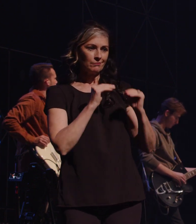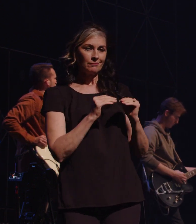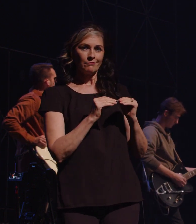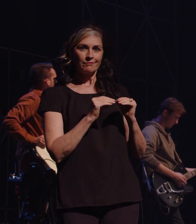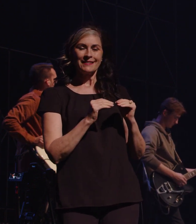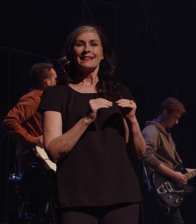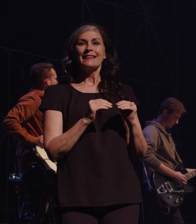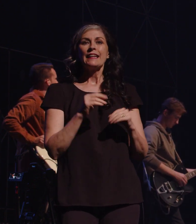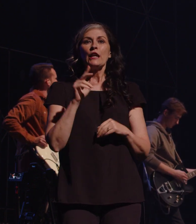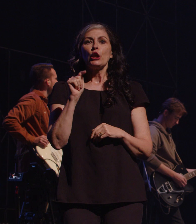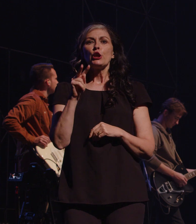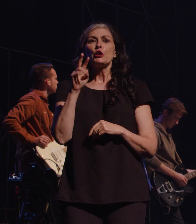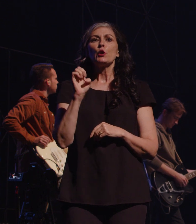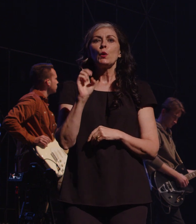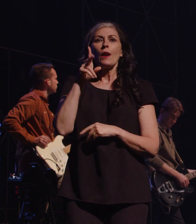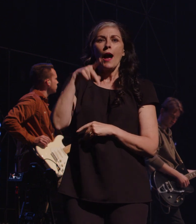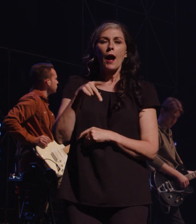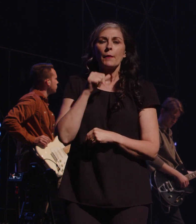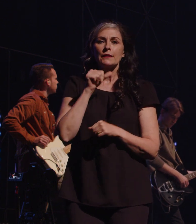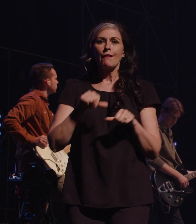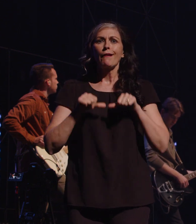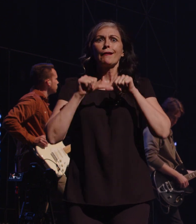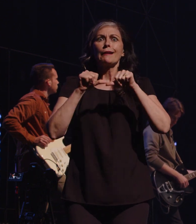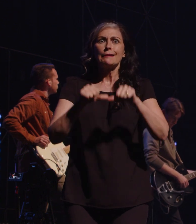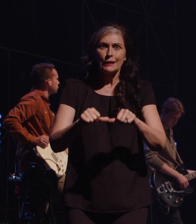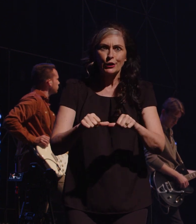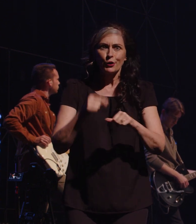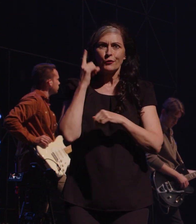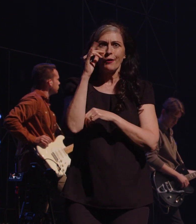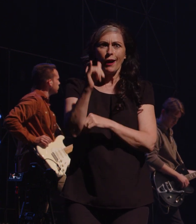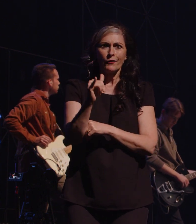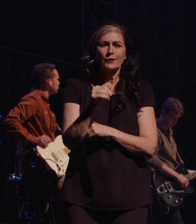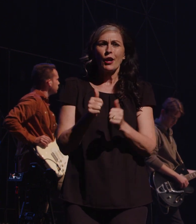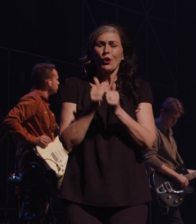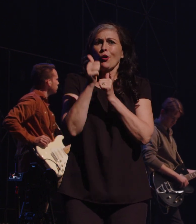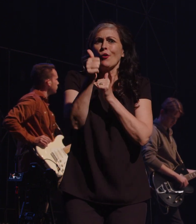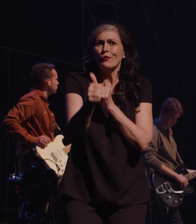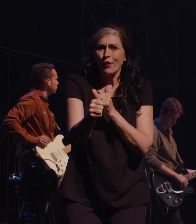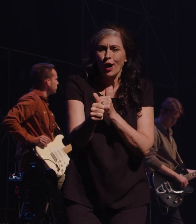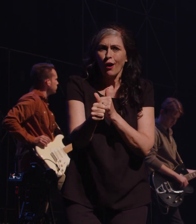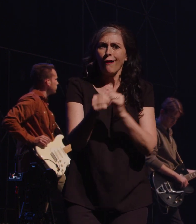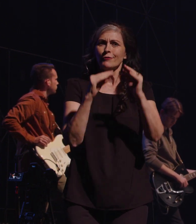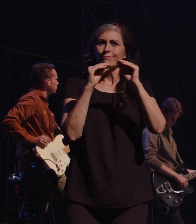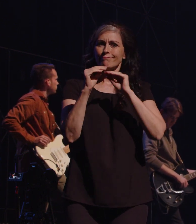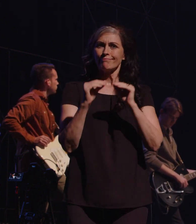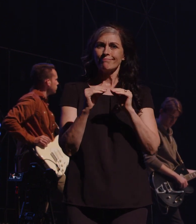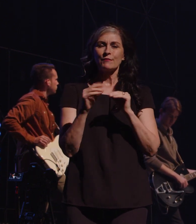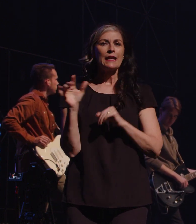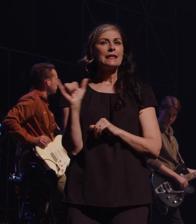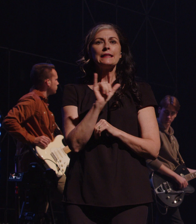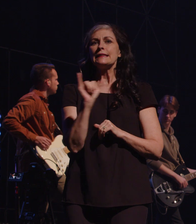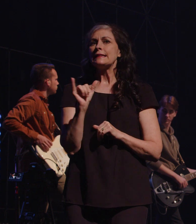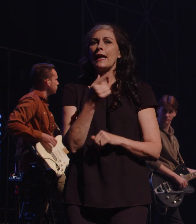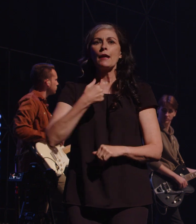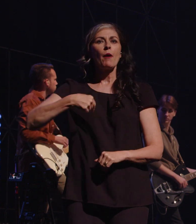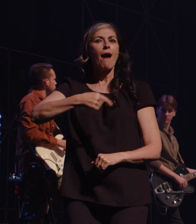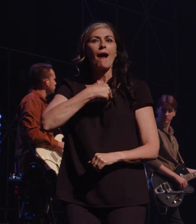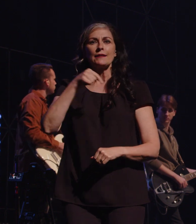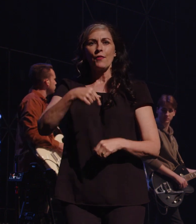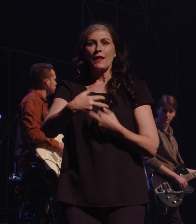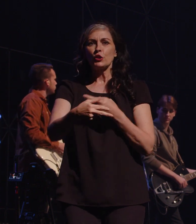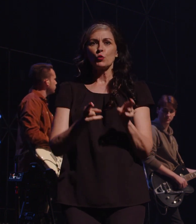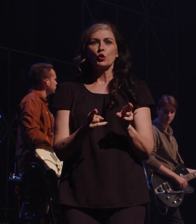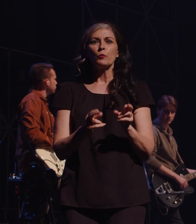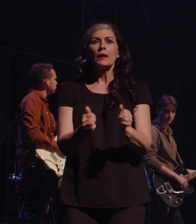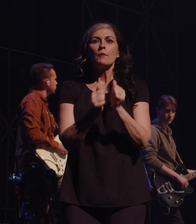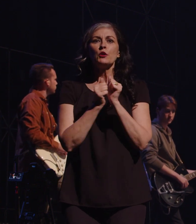keep it tuned up, right, it's not going to last for very long. It's not going to go very far. You know, just like that, we come together in this room and we